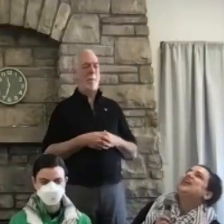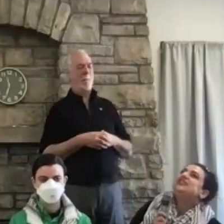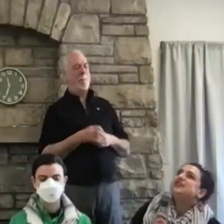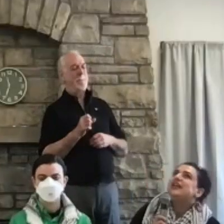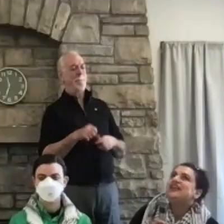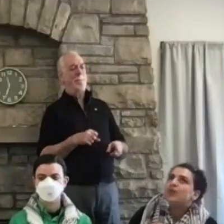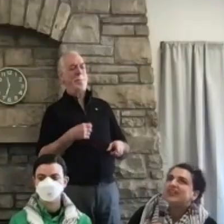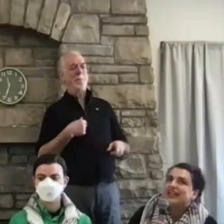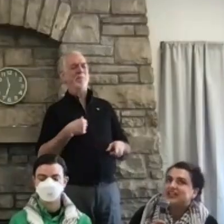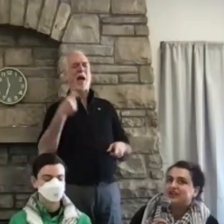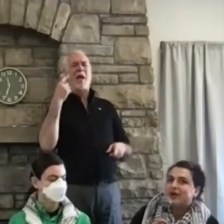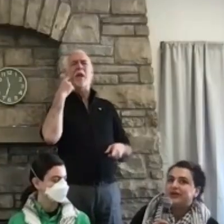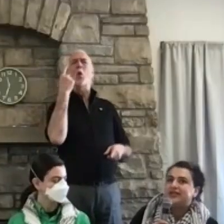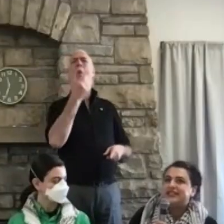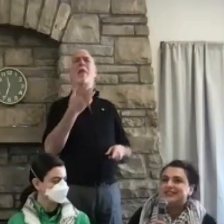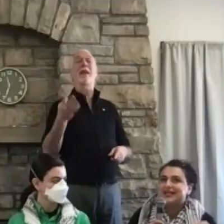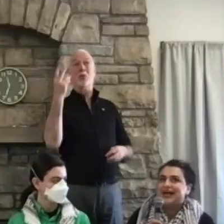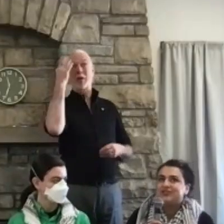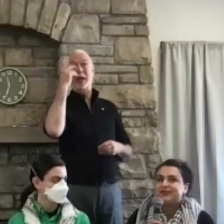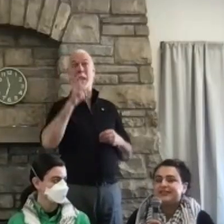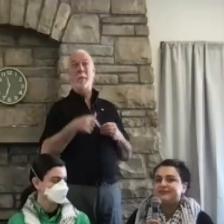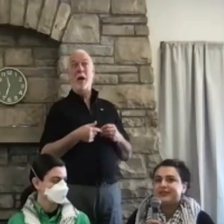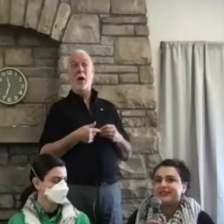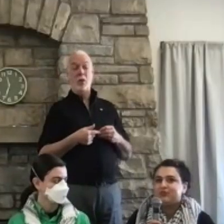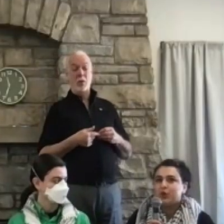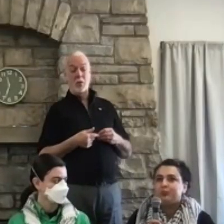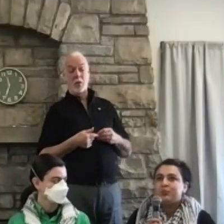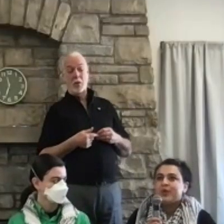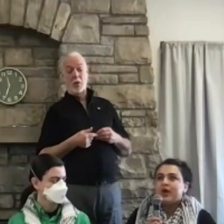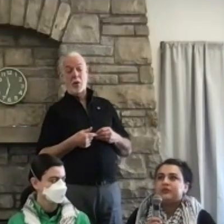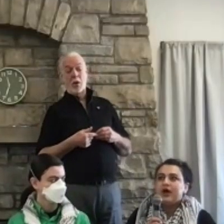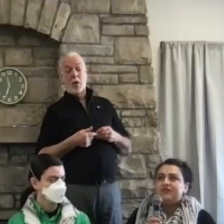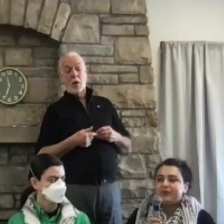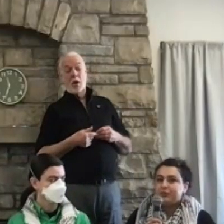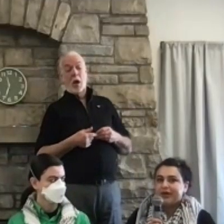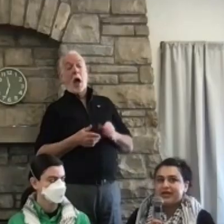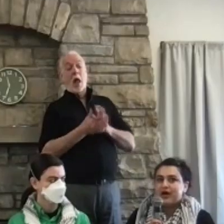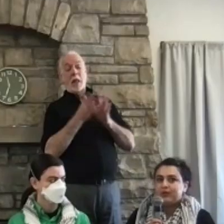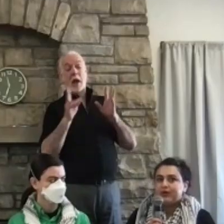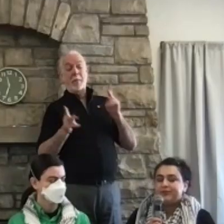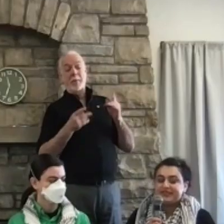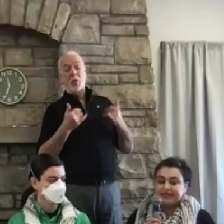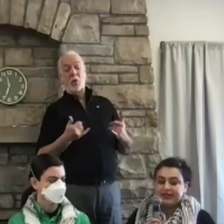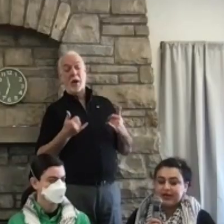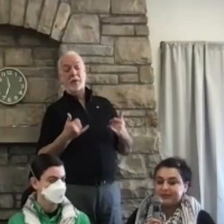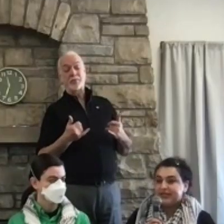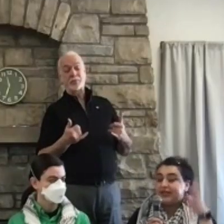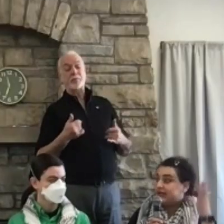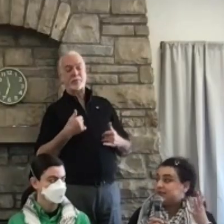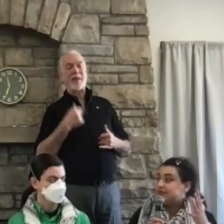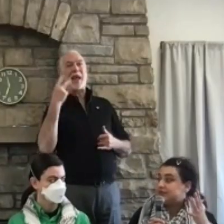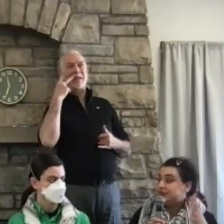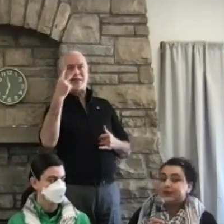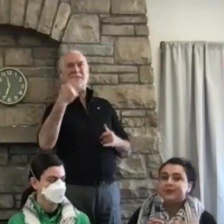Yeah, I do. I think one thing to think about it as like a psychiatrist, for example, a lot of people right now, I'm seeing an